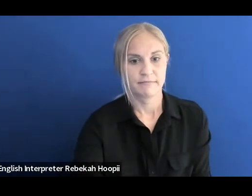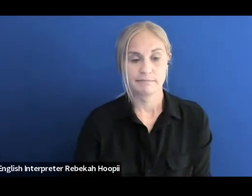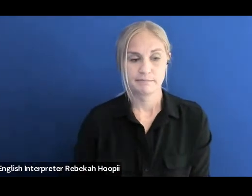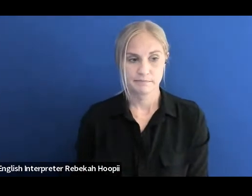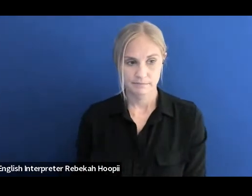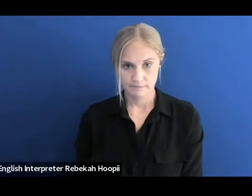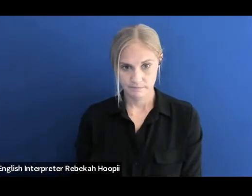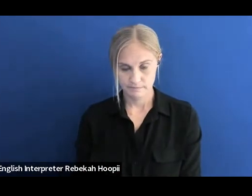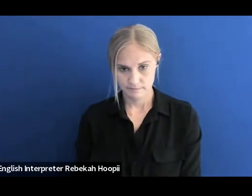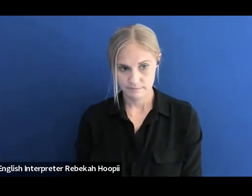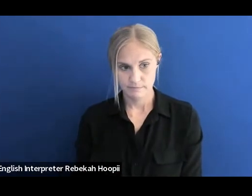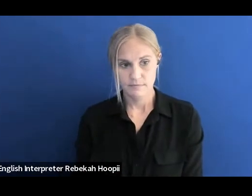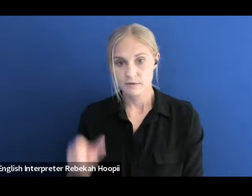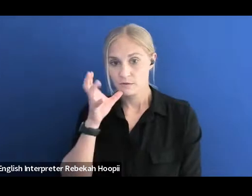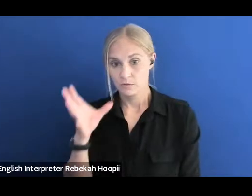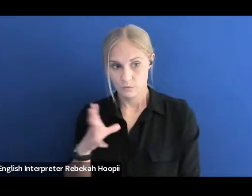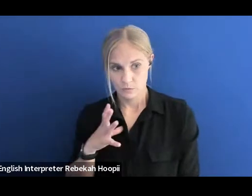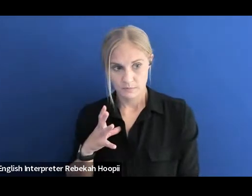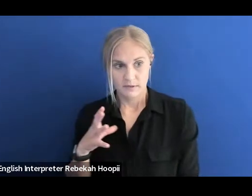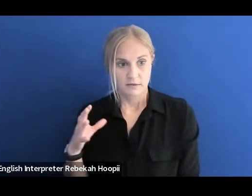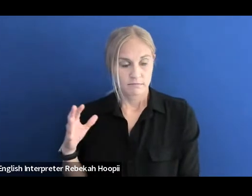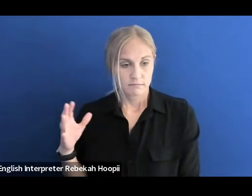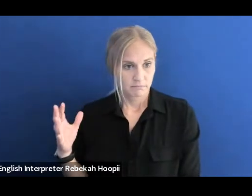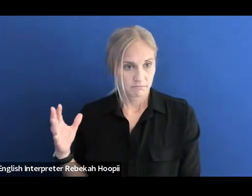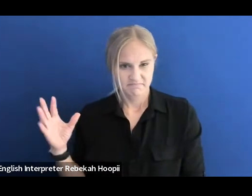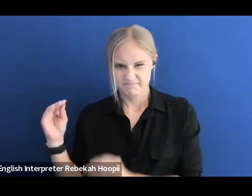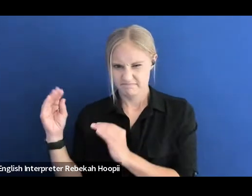Oh, 2 minutes, perfectly.